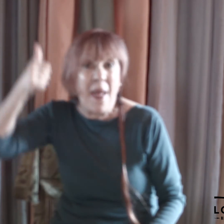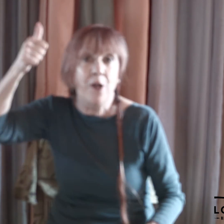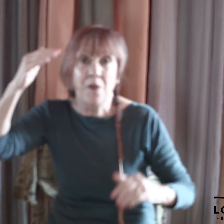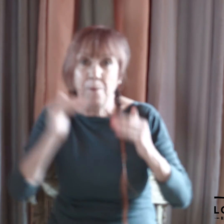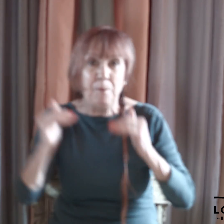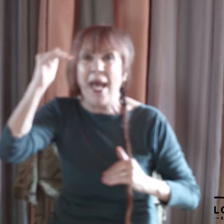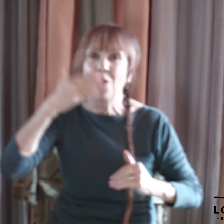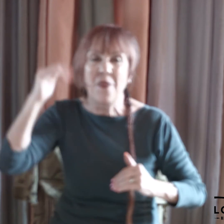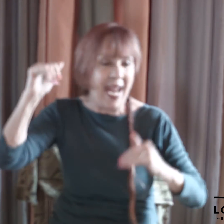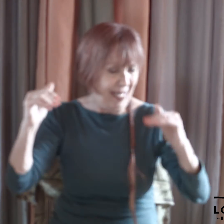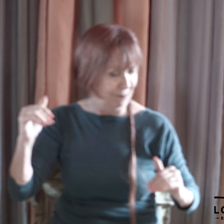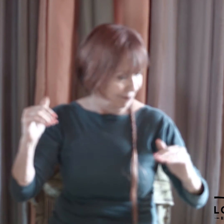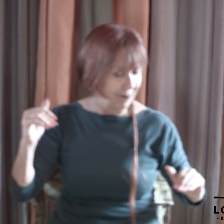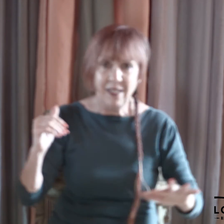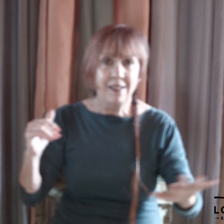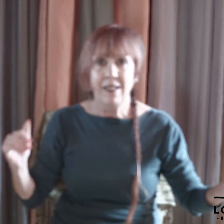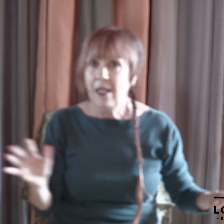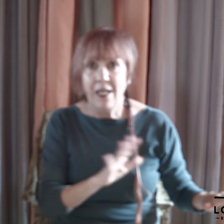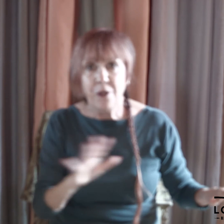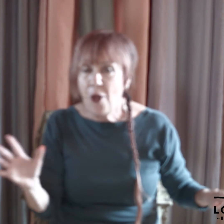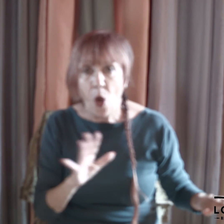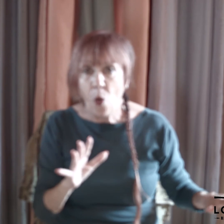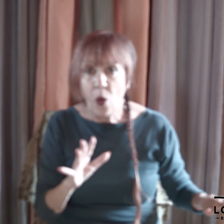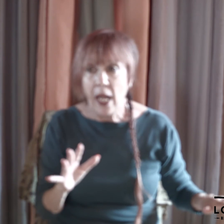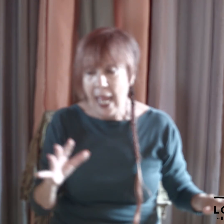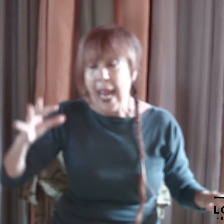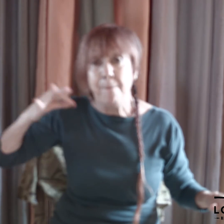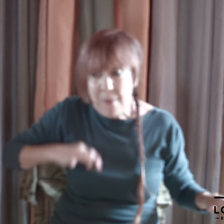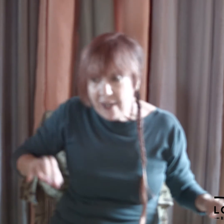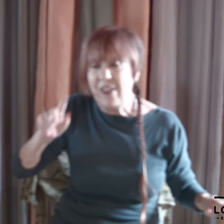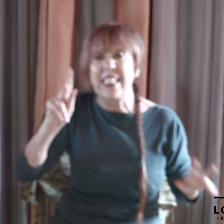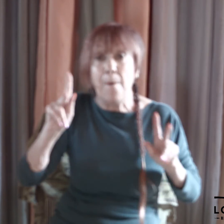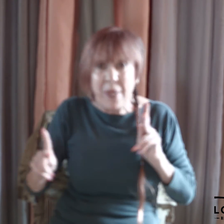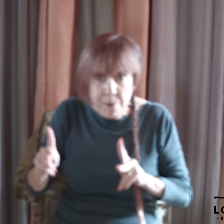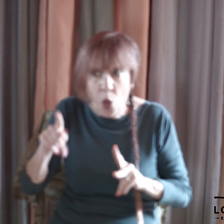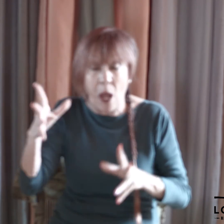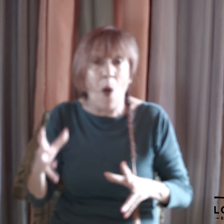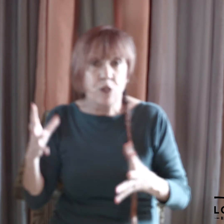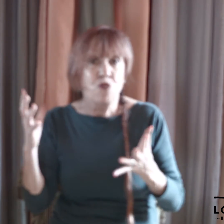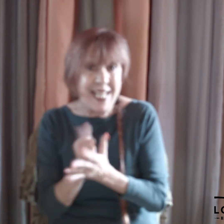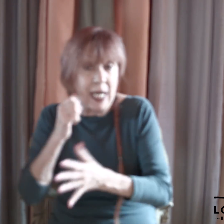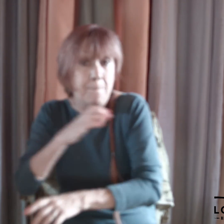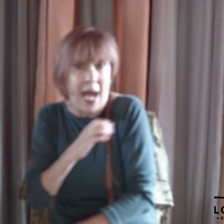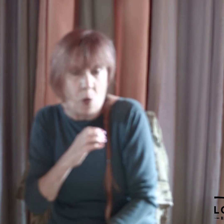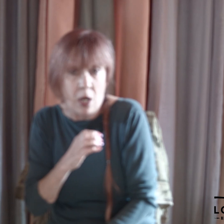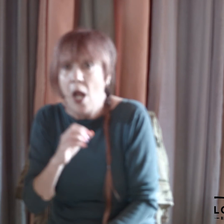or gender identity. It's simply something that works for people that want to take power. And so if people could